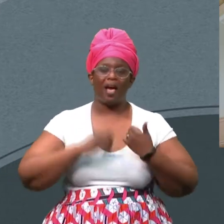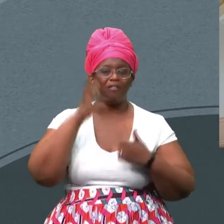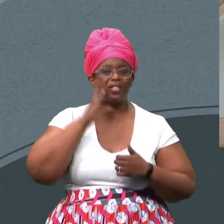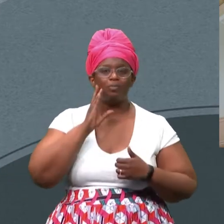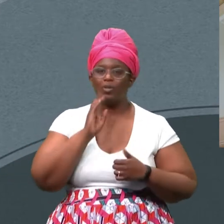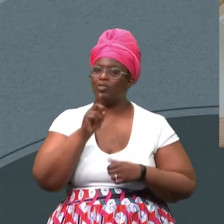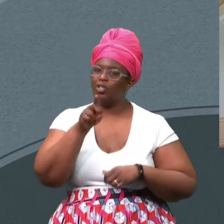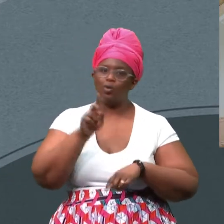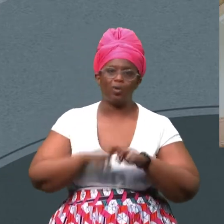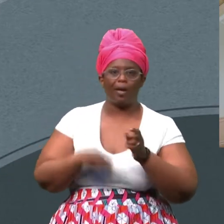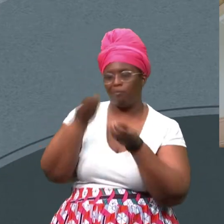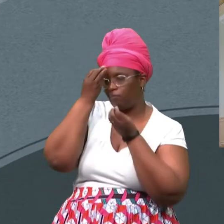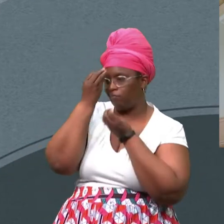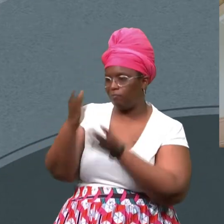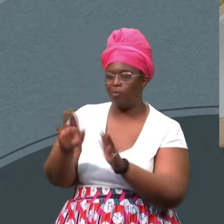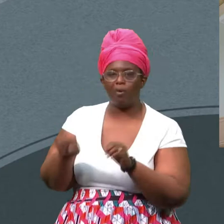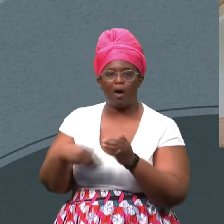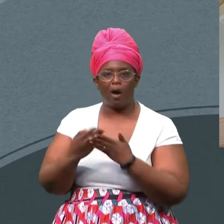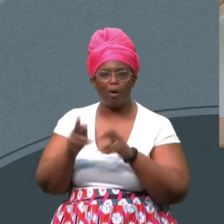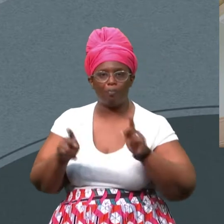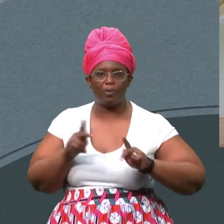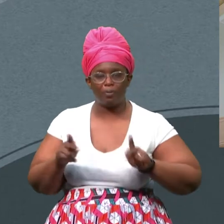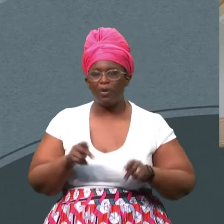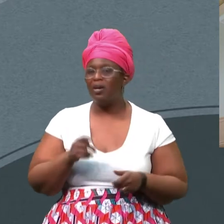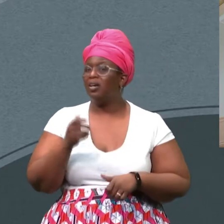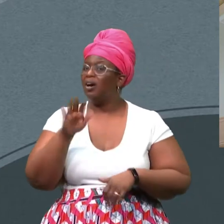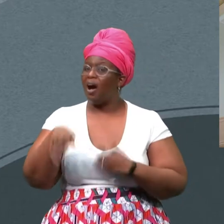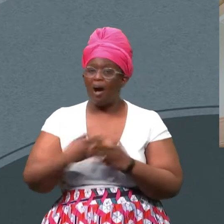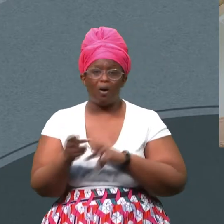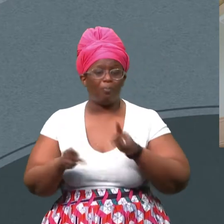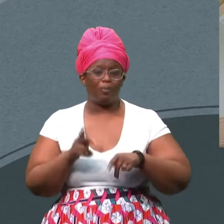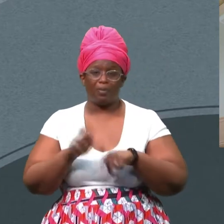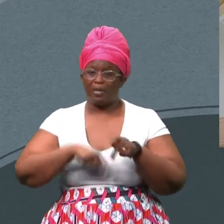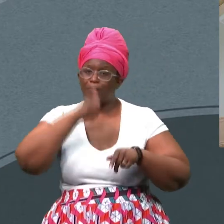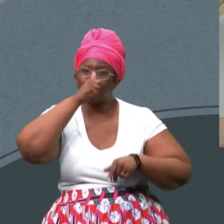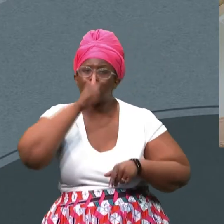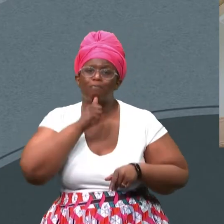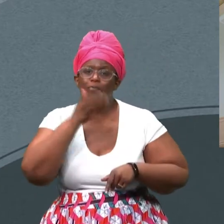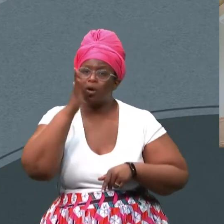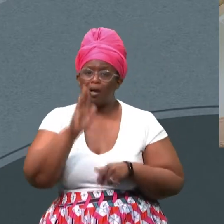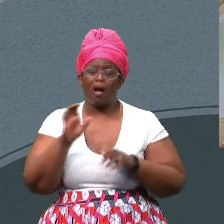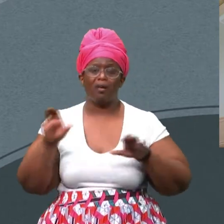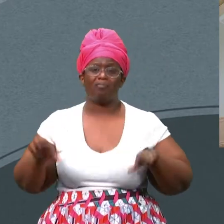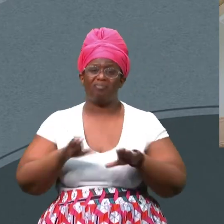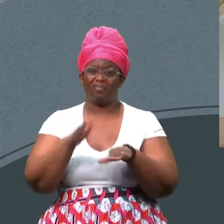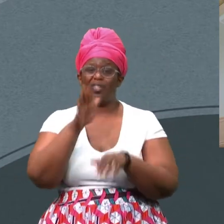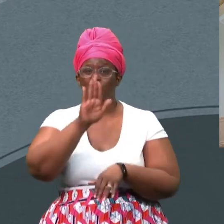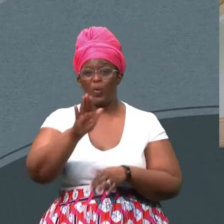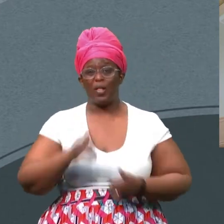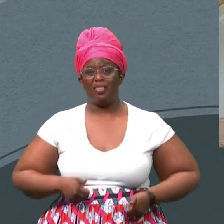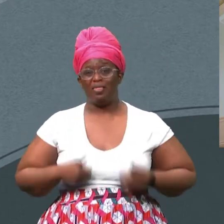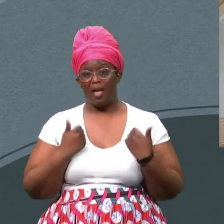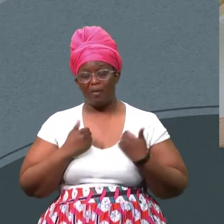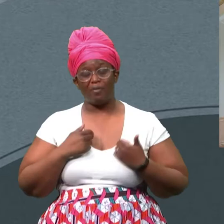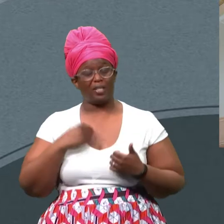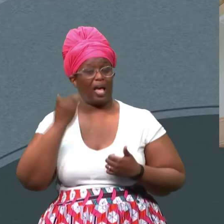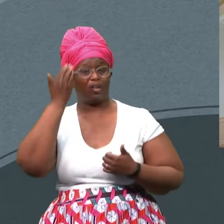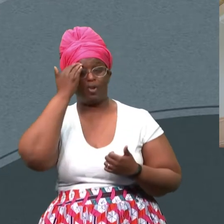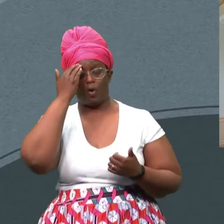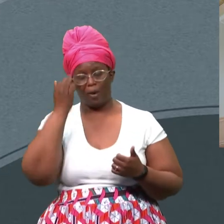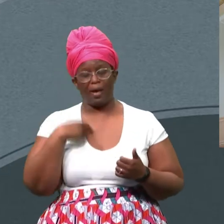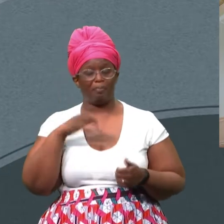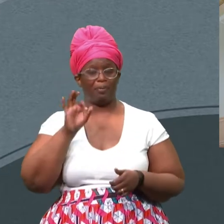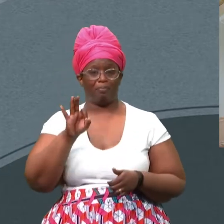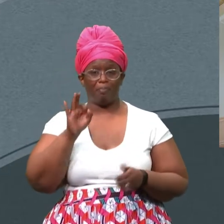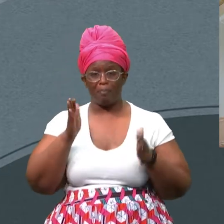now? Everyone can't handle what God has going on in your life. I'm learning, y'all. I should know this. All the years I've been in pastoral